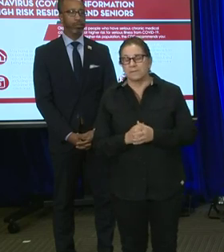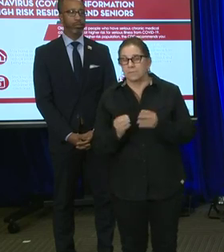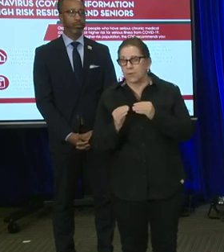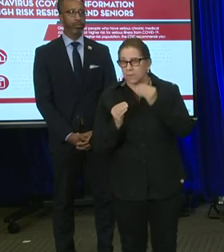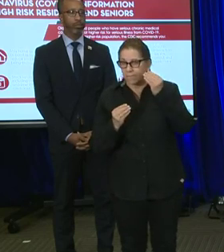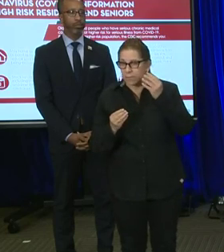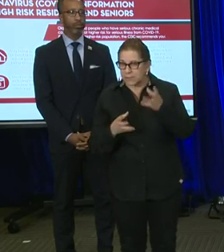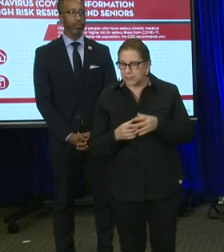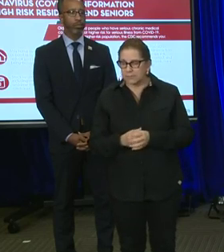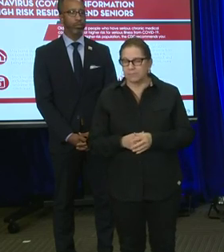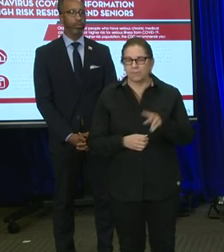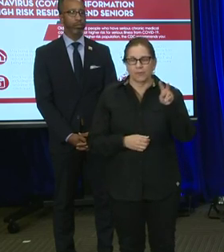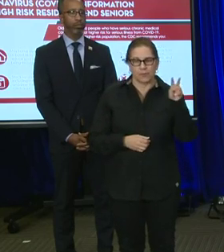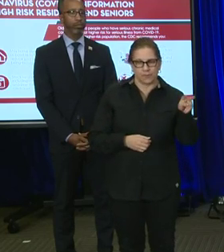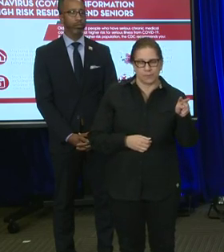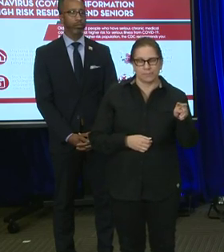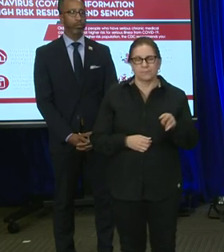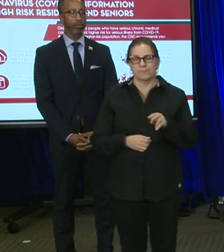to visit